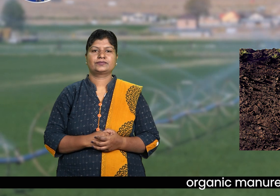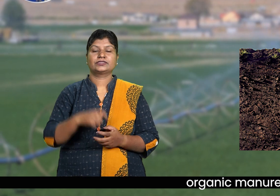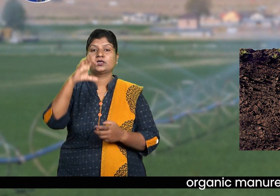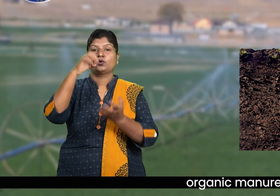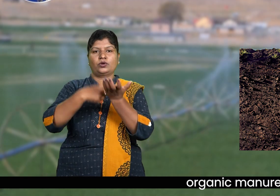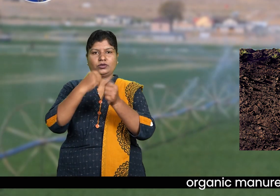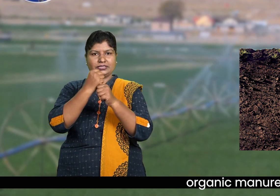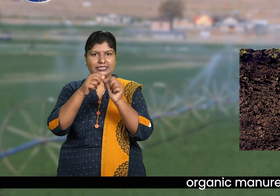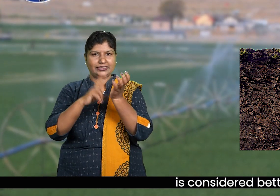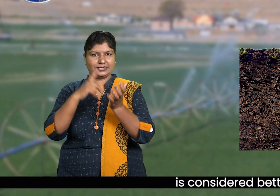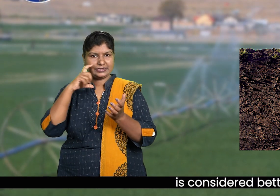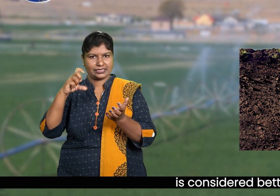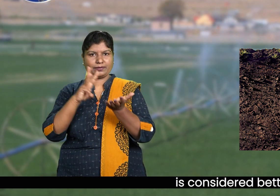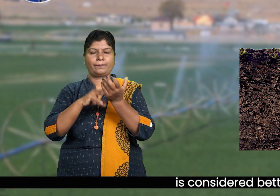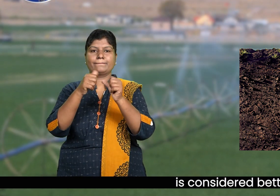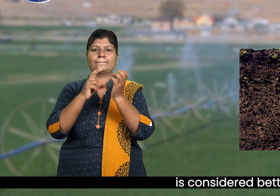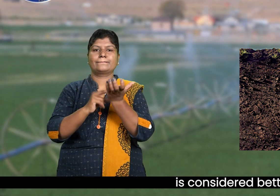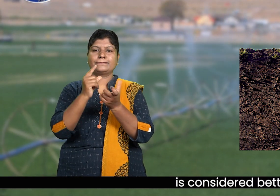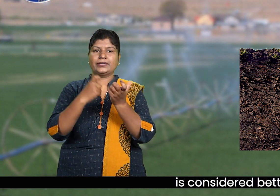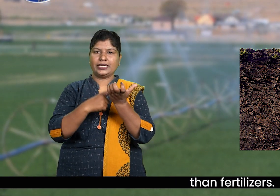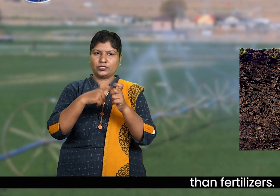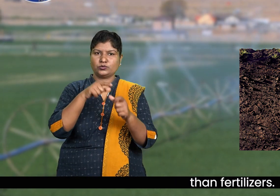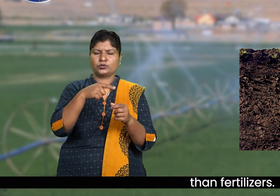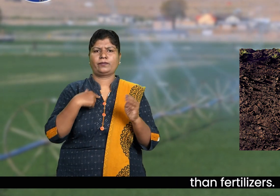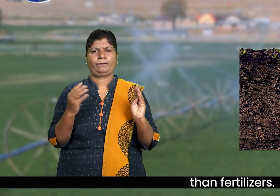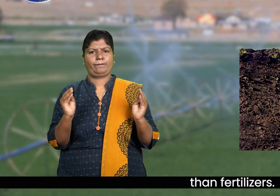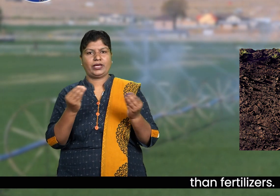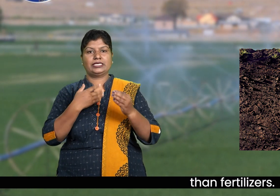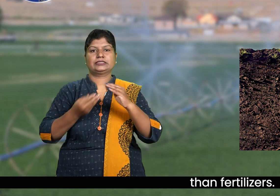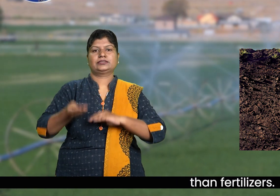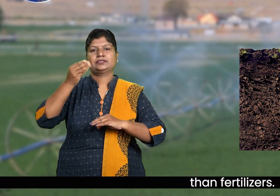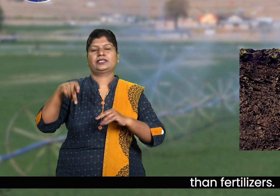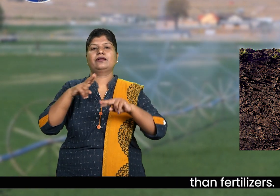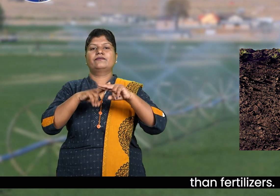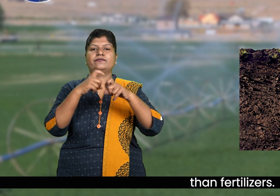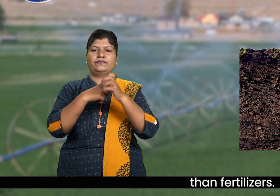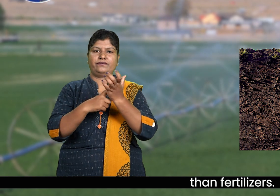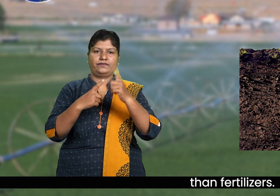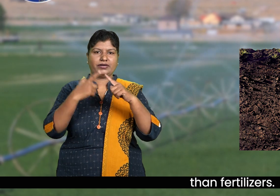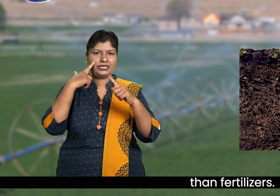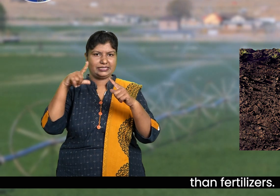Organic manure is considered better than fertilizers.